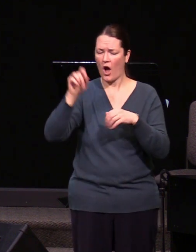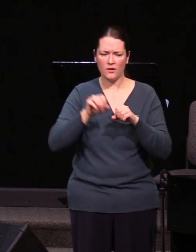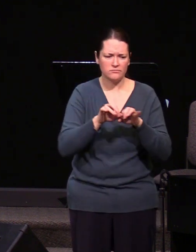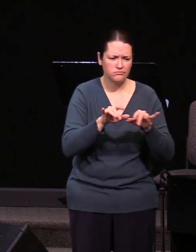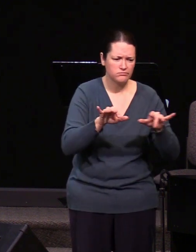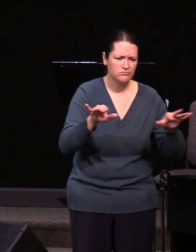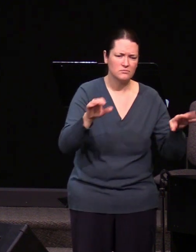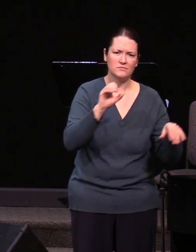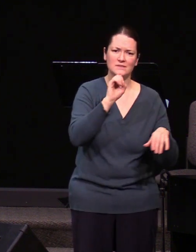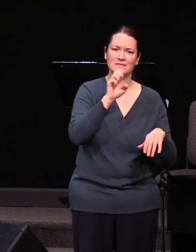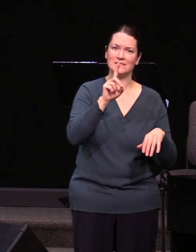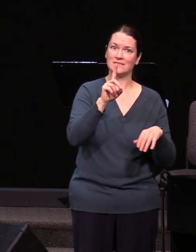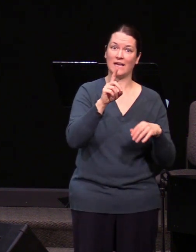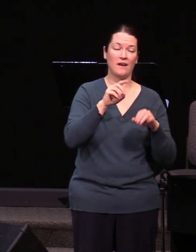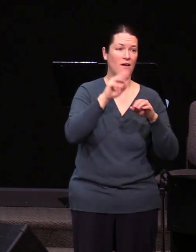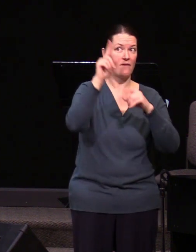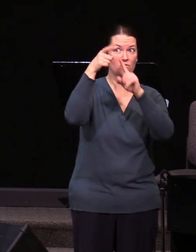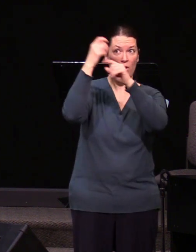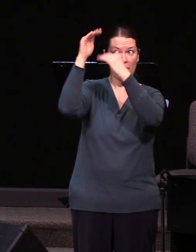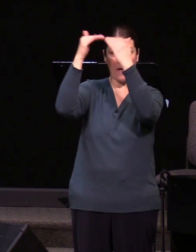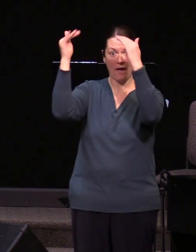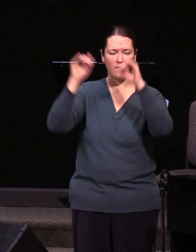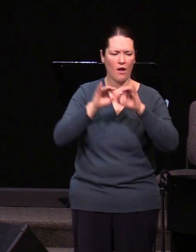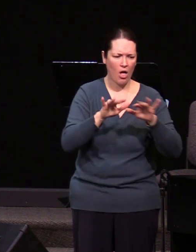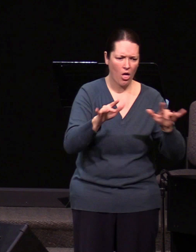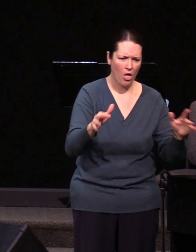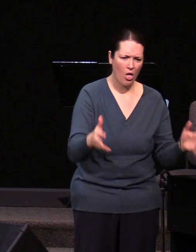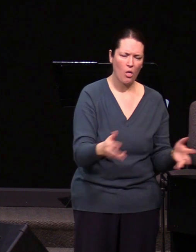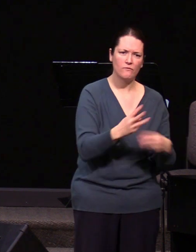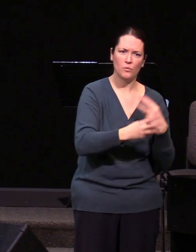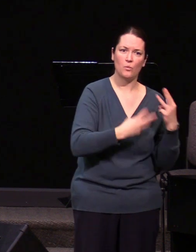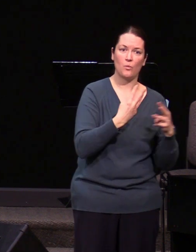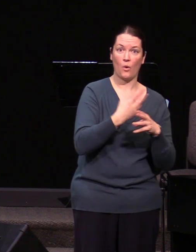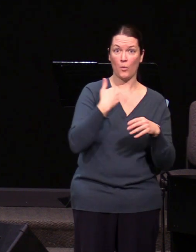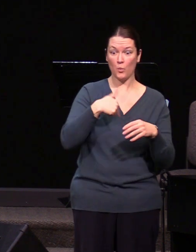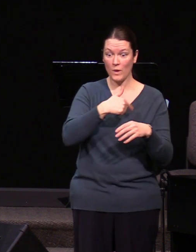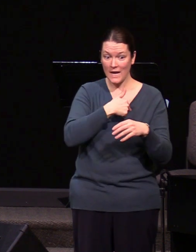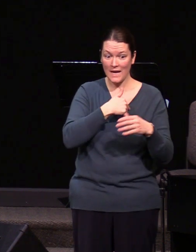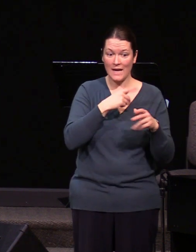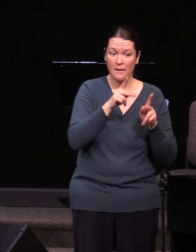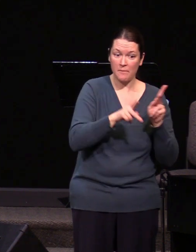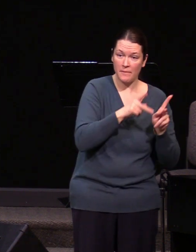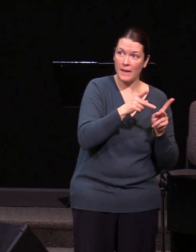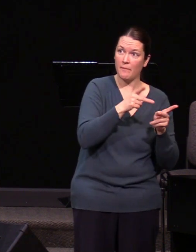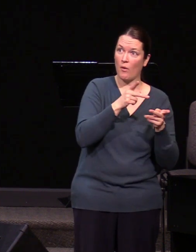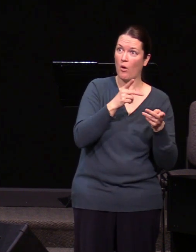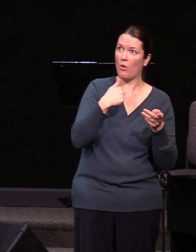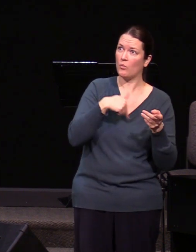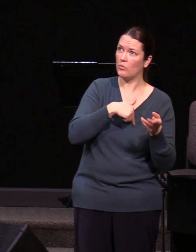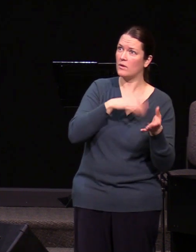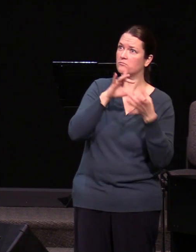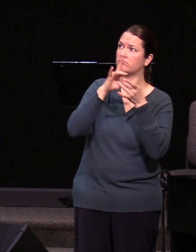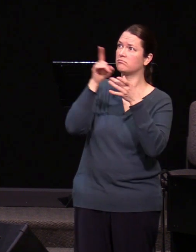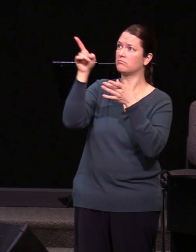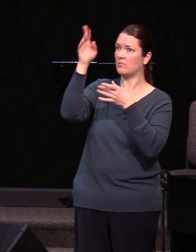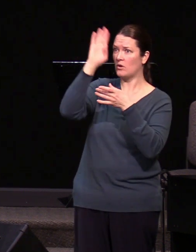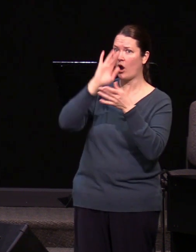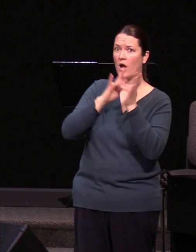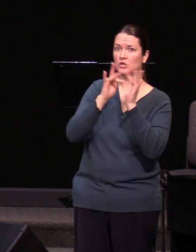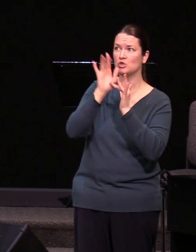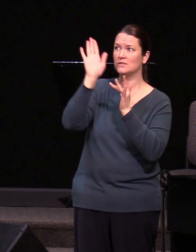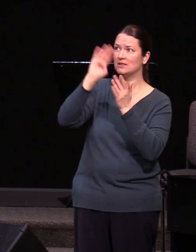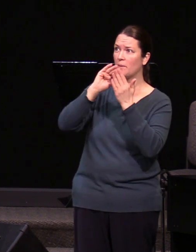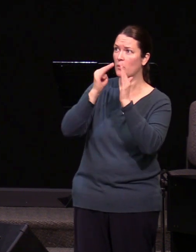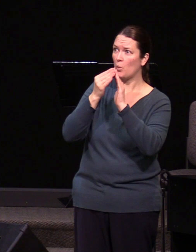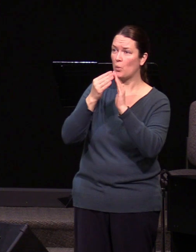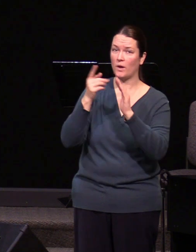of heaven all throughout the world. And we, the people of God, the Jesus community,